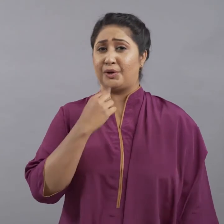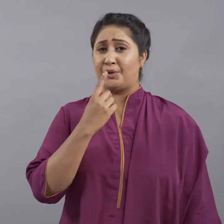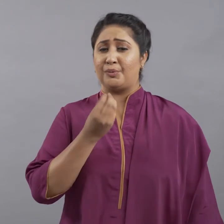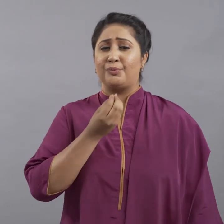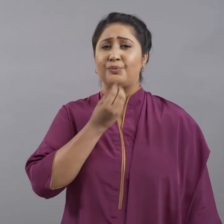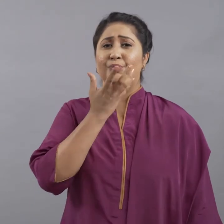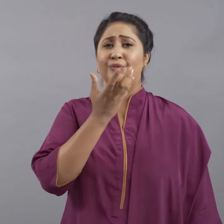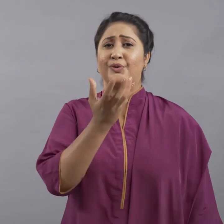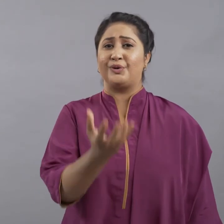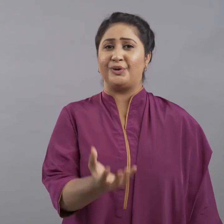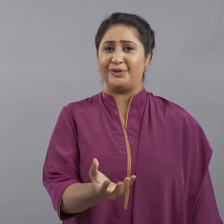Rose.